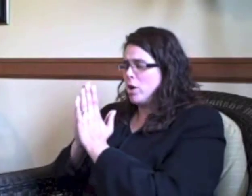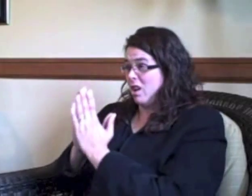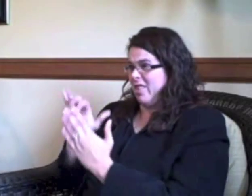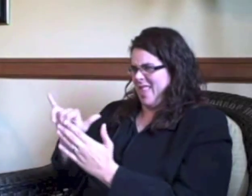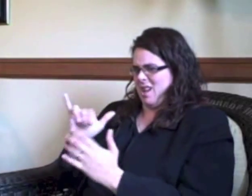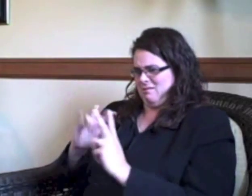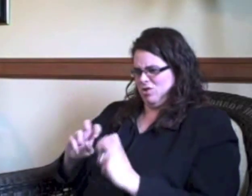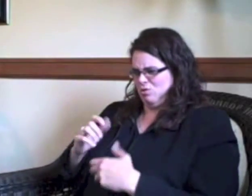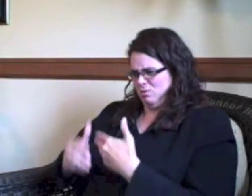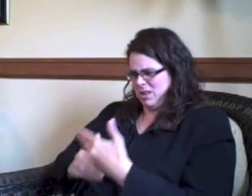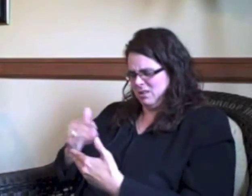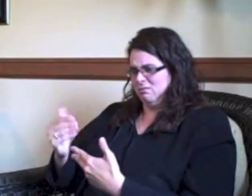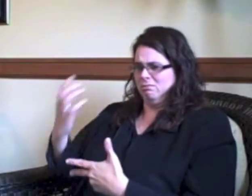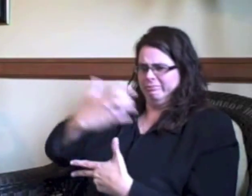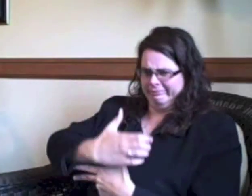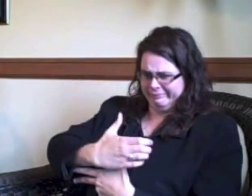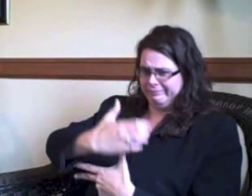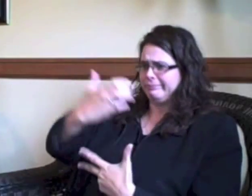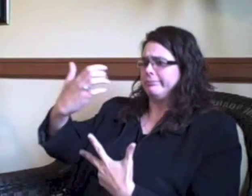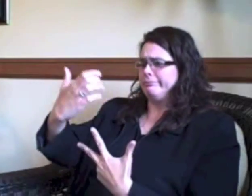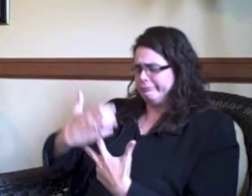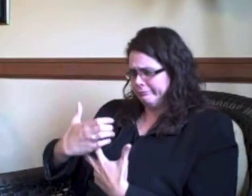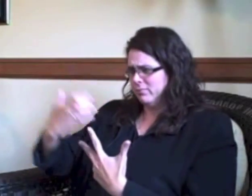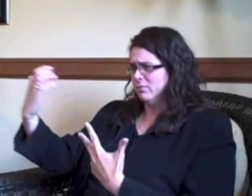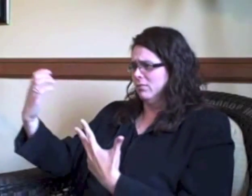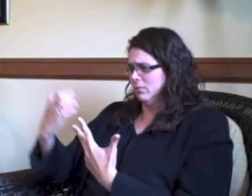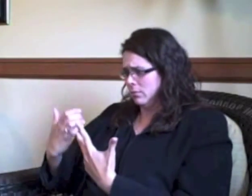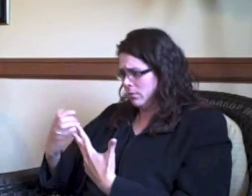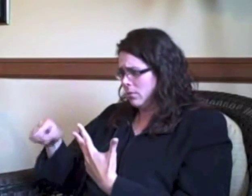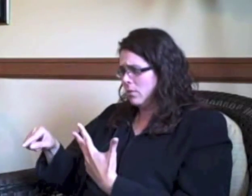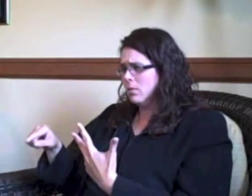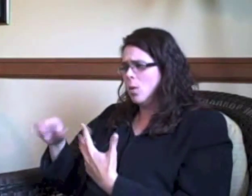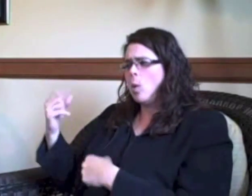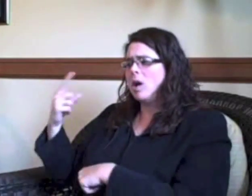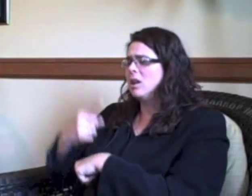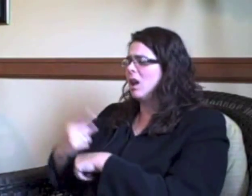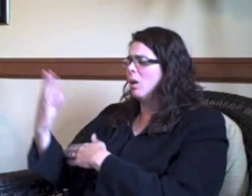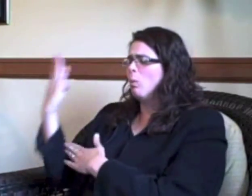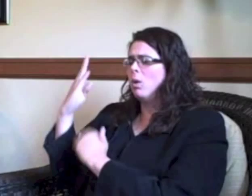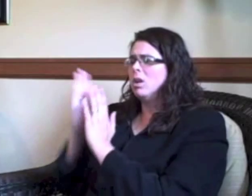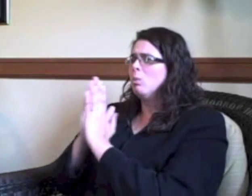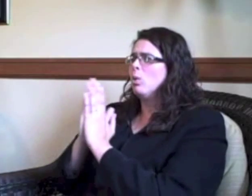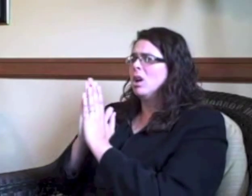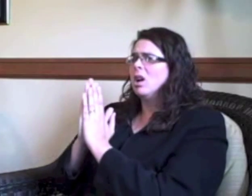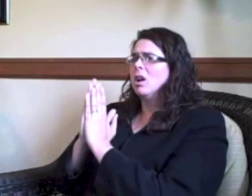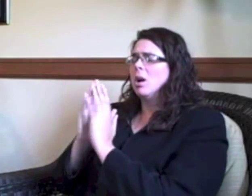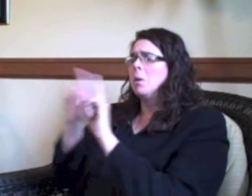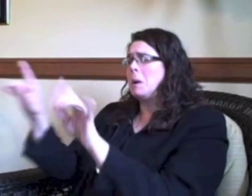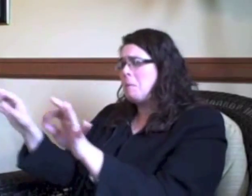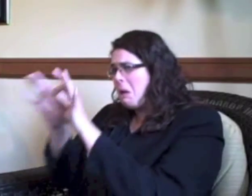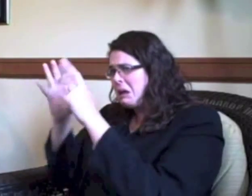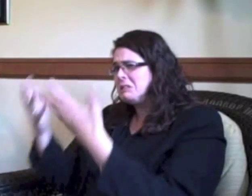consecrated virgin, through prayer and through discernment and looking at those three options, that just one day in